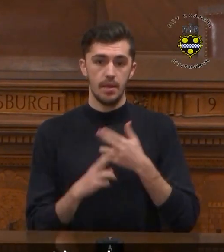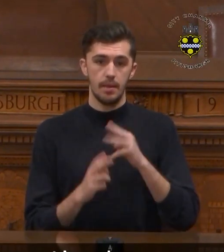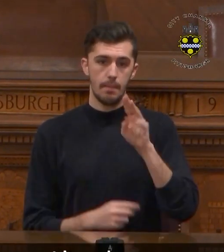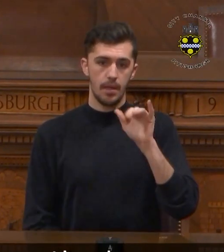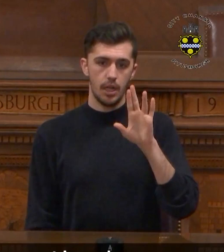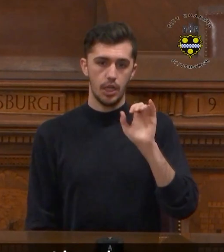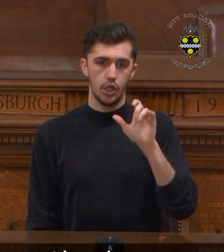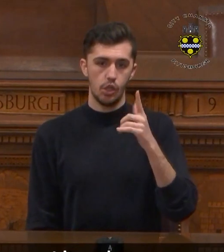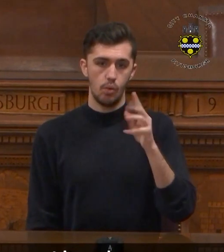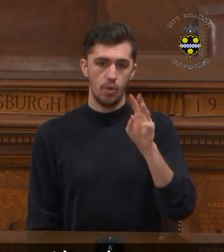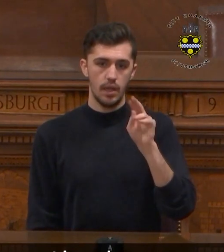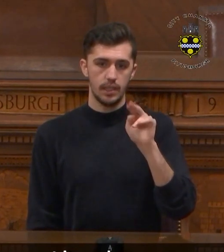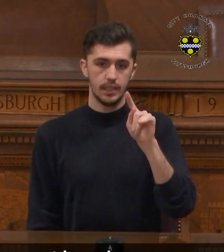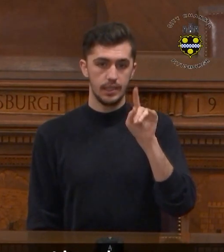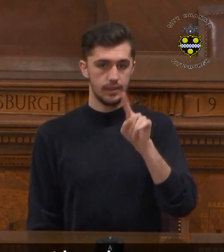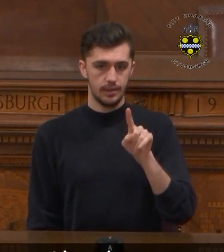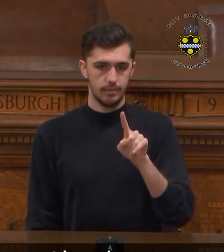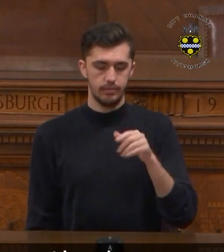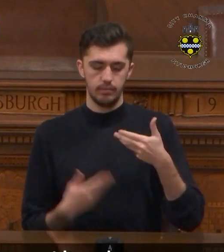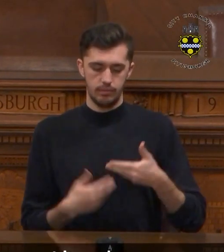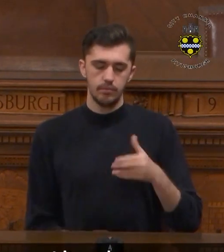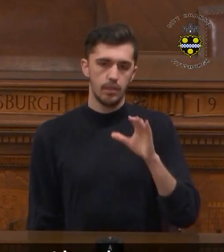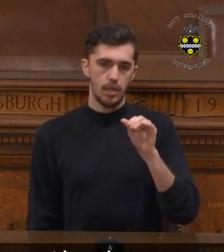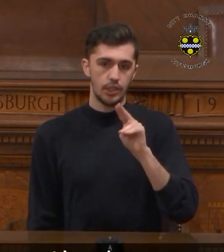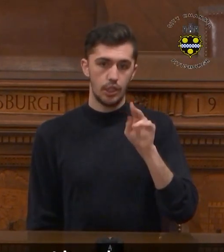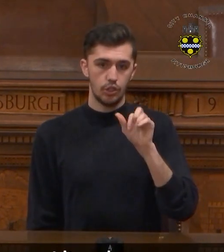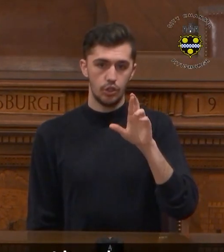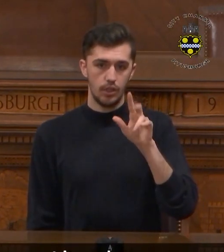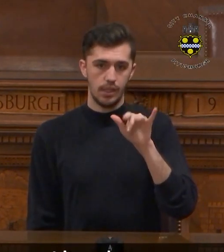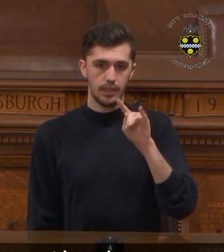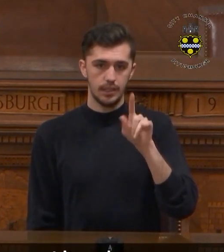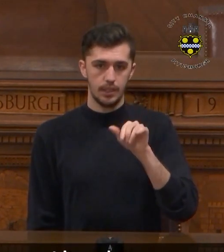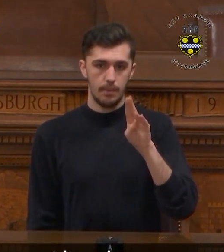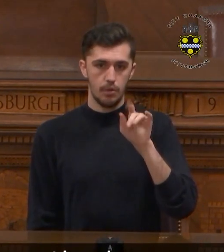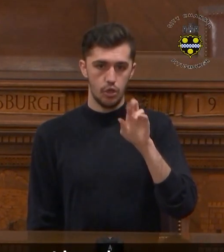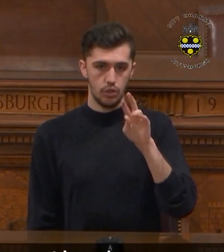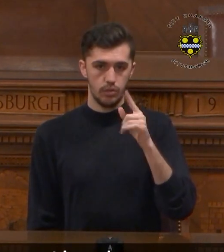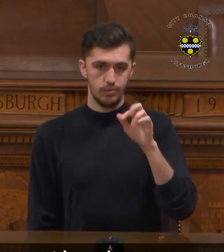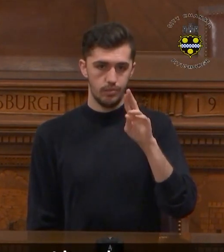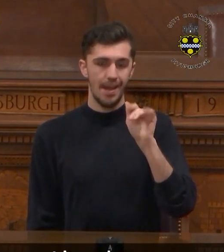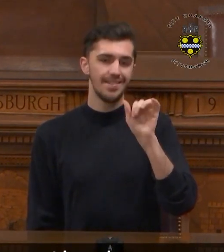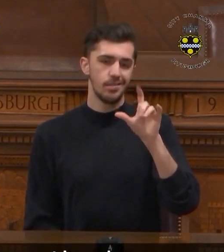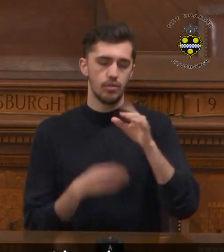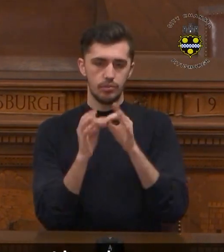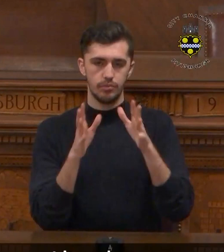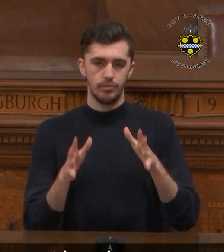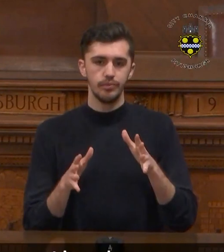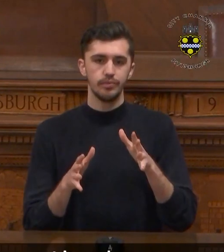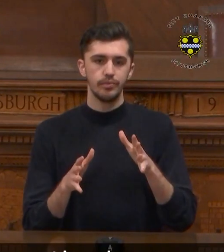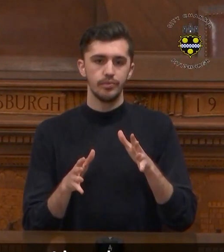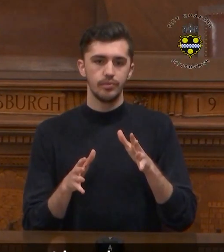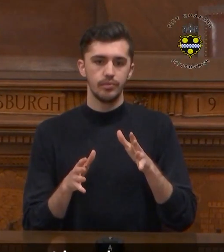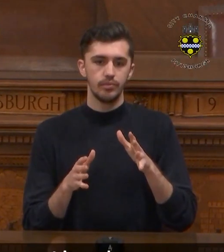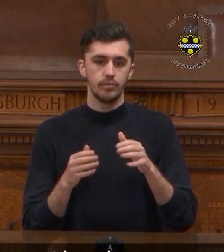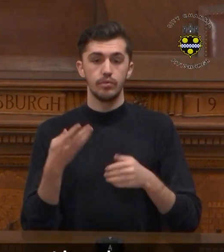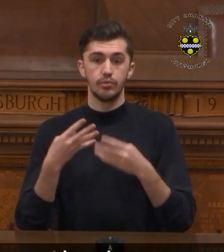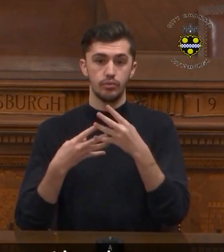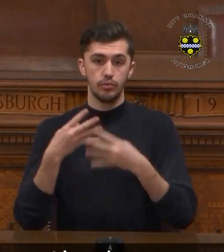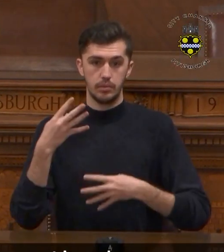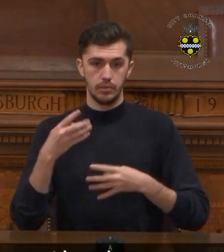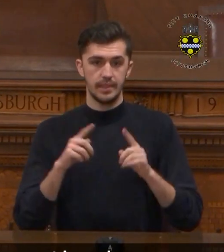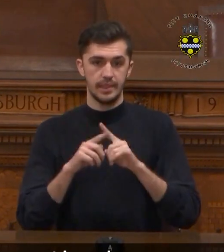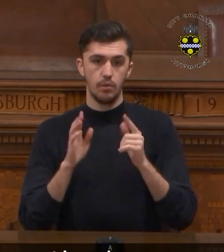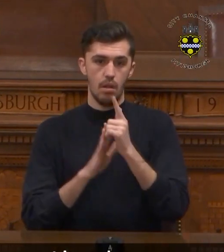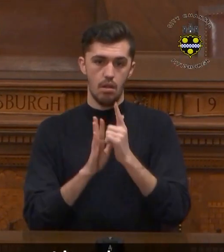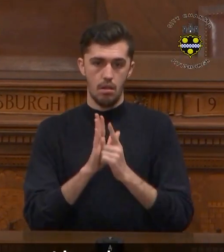Michael Wentz, and with us today is Connor Litzenberger, our sign language interpreter. The following is a list of